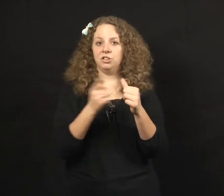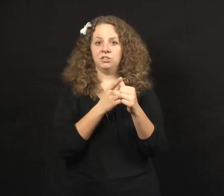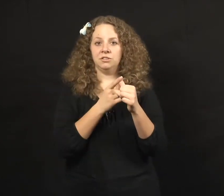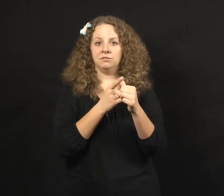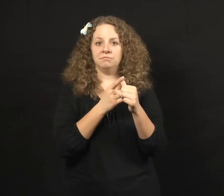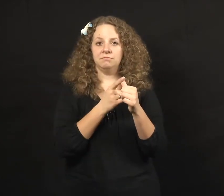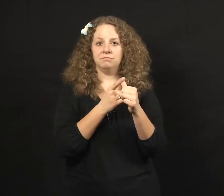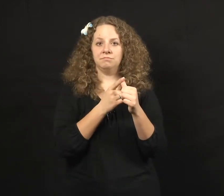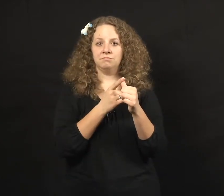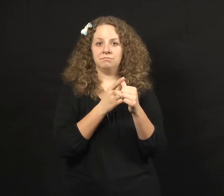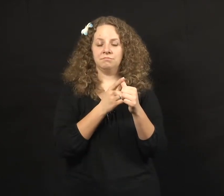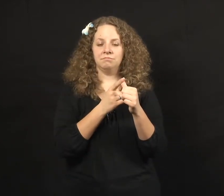First.